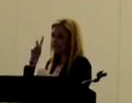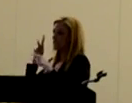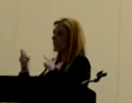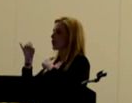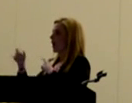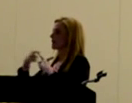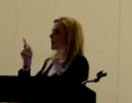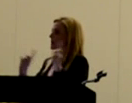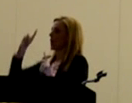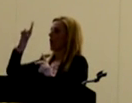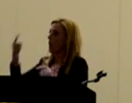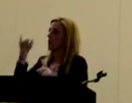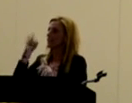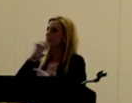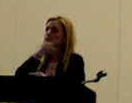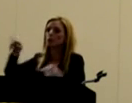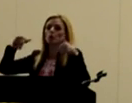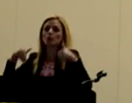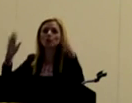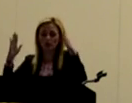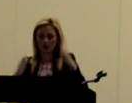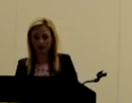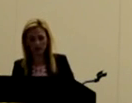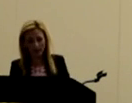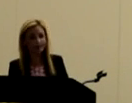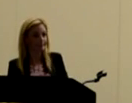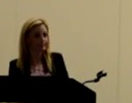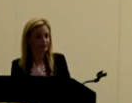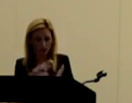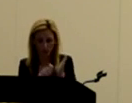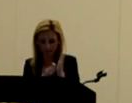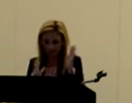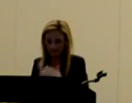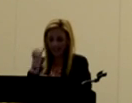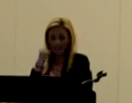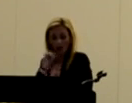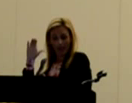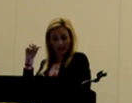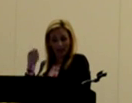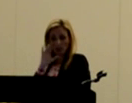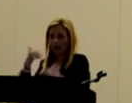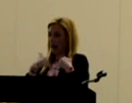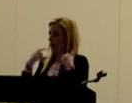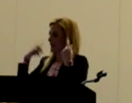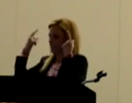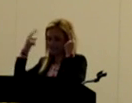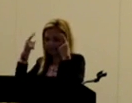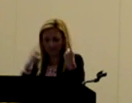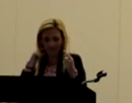I said, deafness cuts you off from people only if you let it. I wrote that if that were the case,